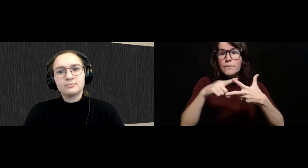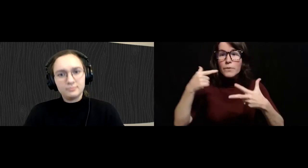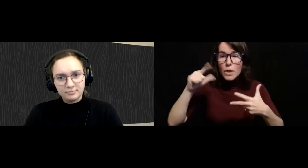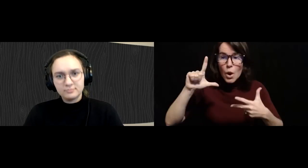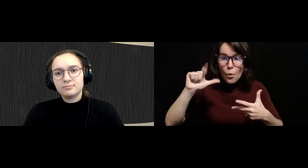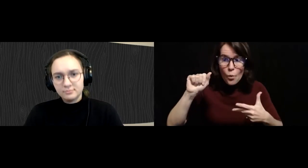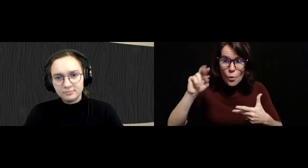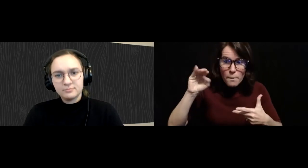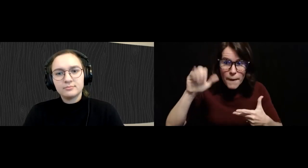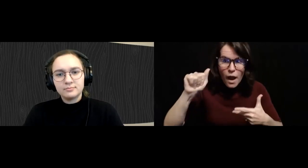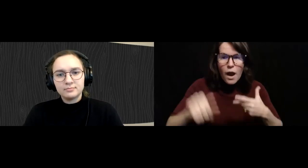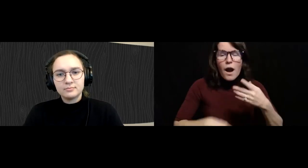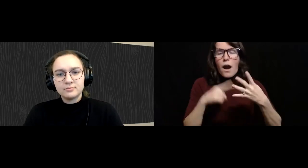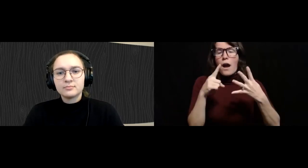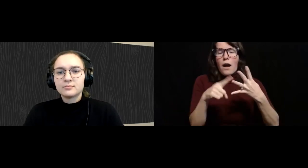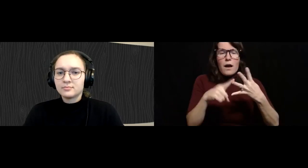vision impairments. There's glaucoma.